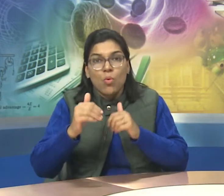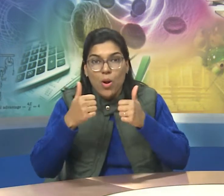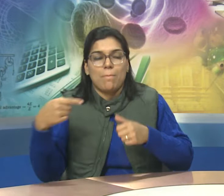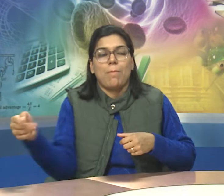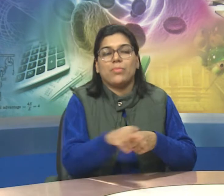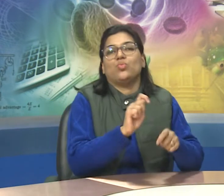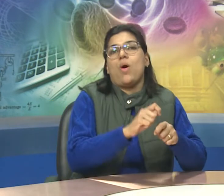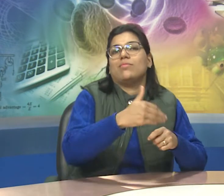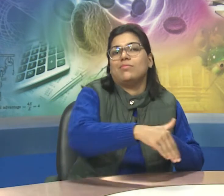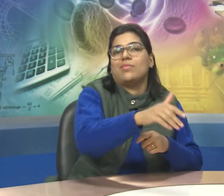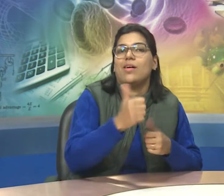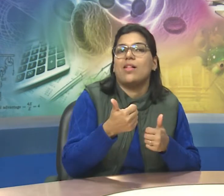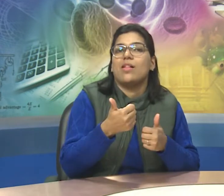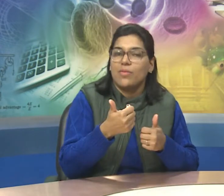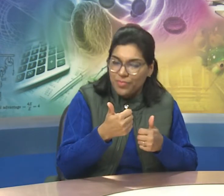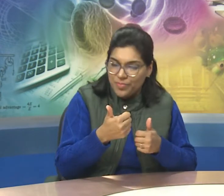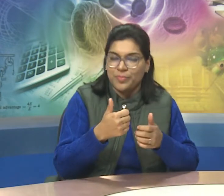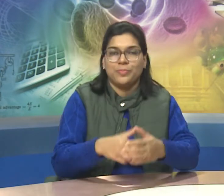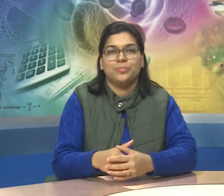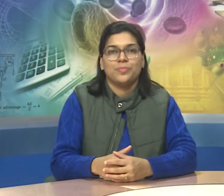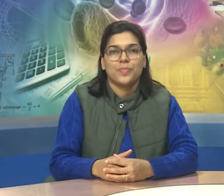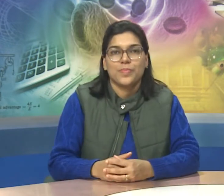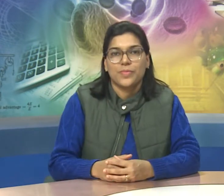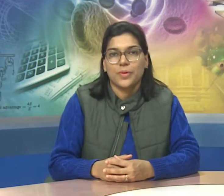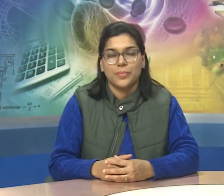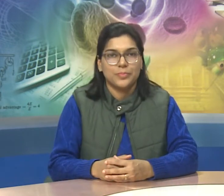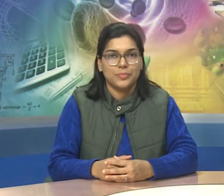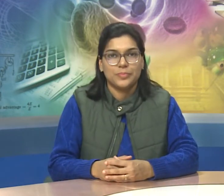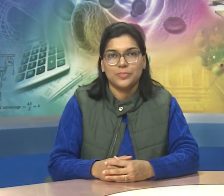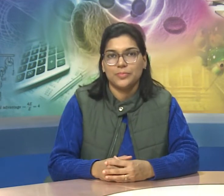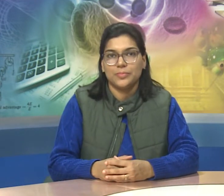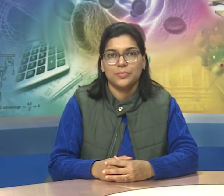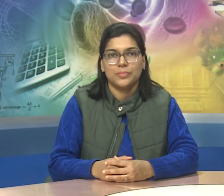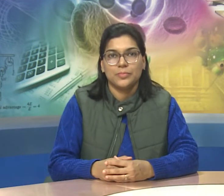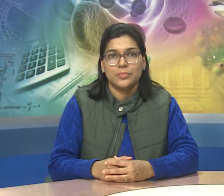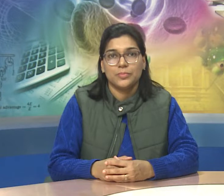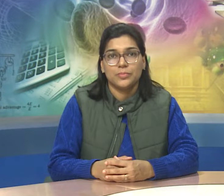the cause of the problem with a calm and cool mind.